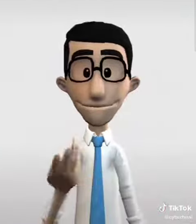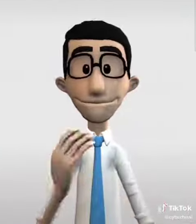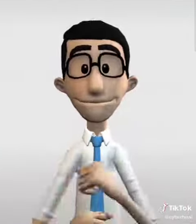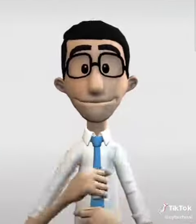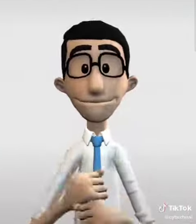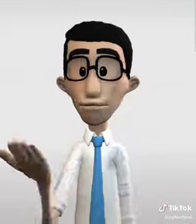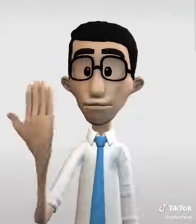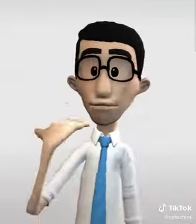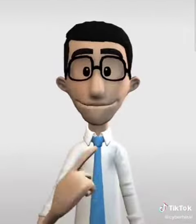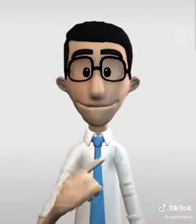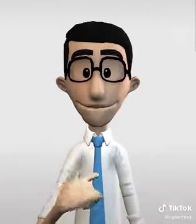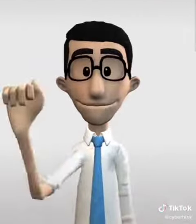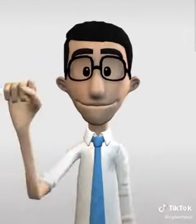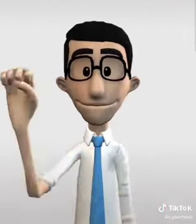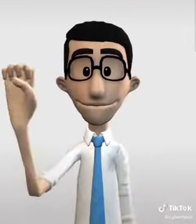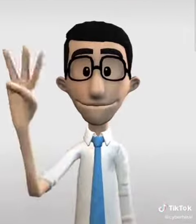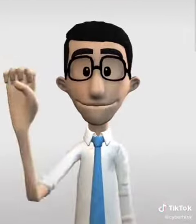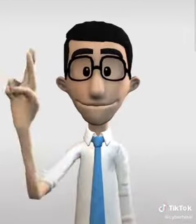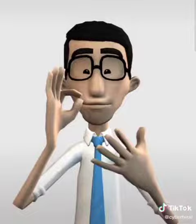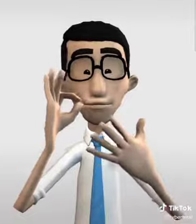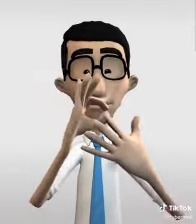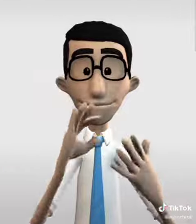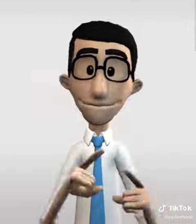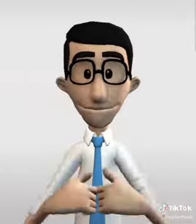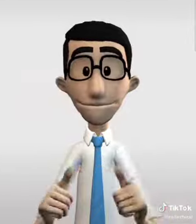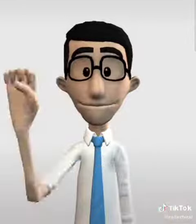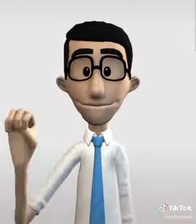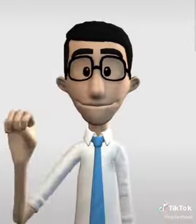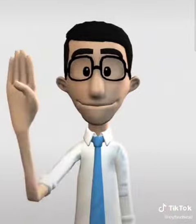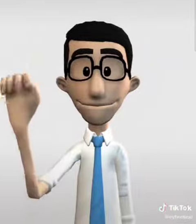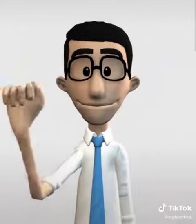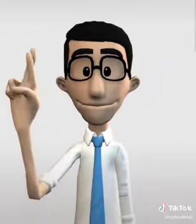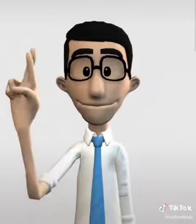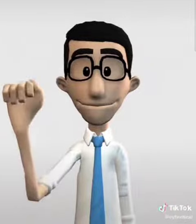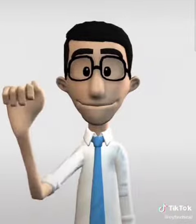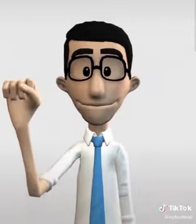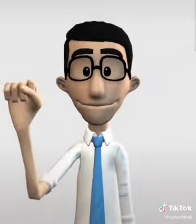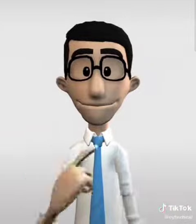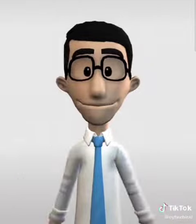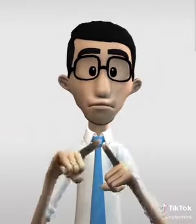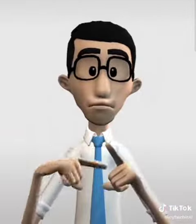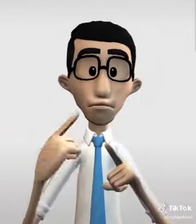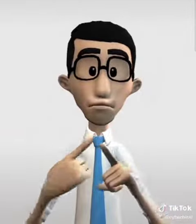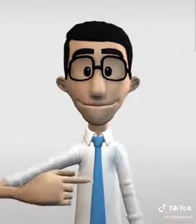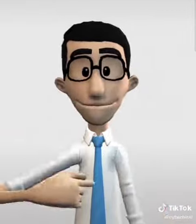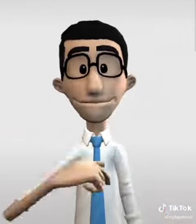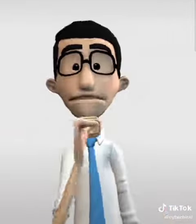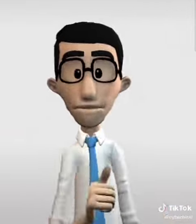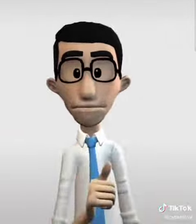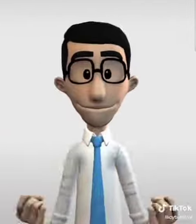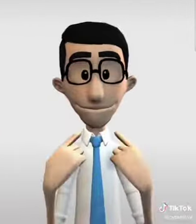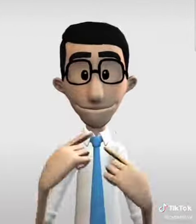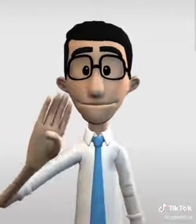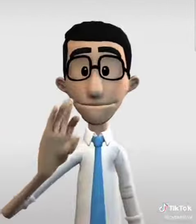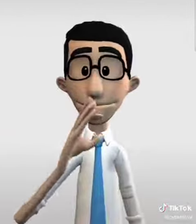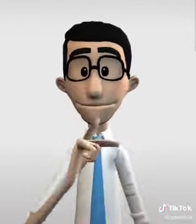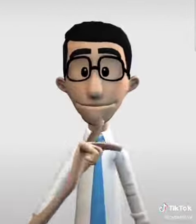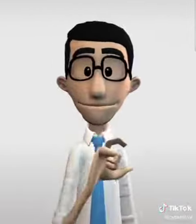years ago, a group of girls pushed me down a sewer hole to try and embarrass me. When I didn't come back up, the police came. The